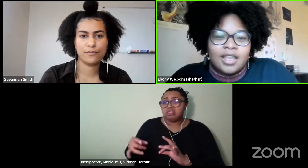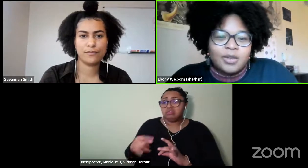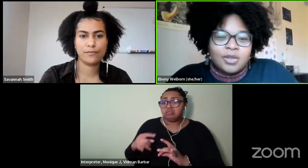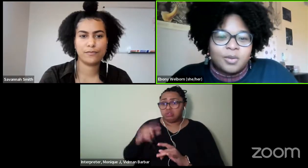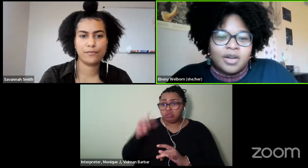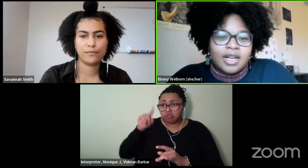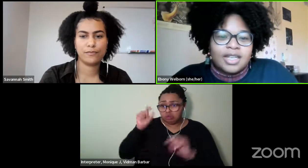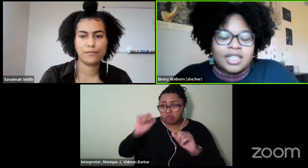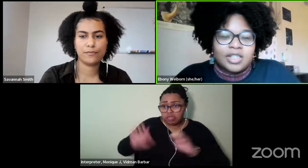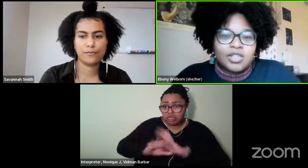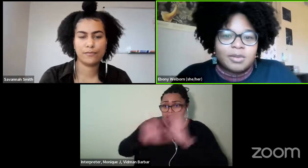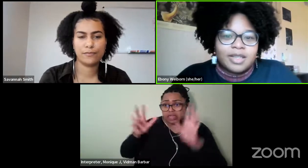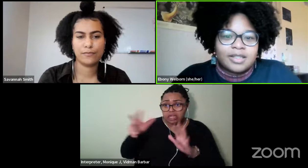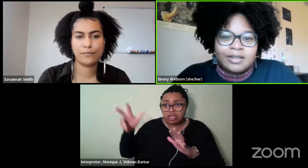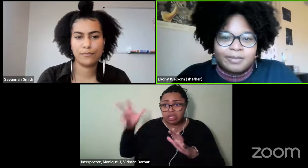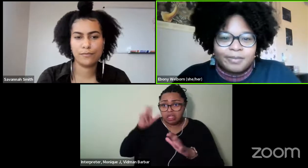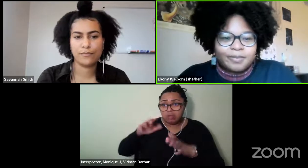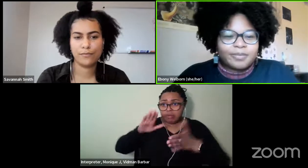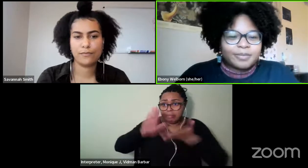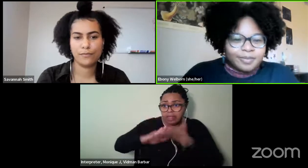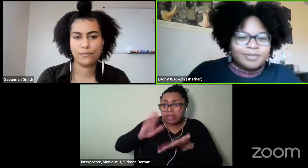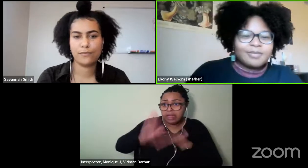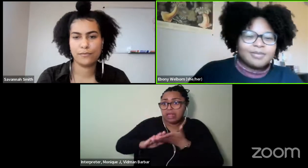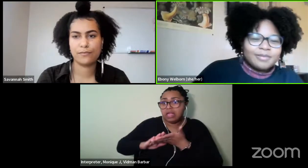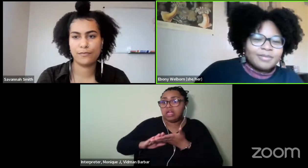how they use the water as an instrument.